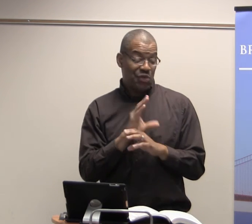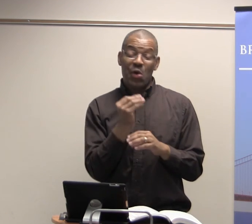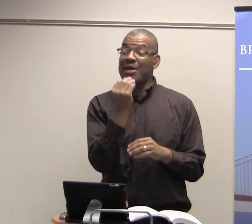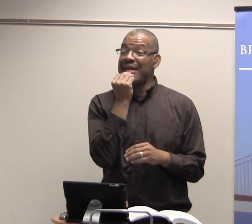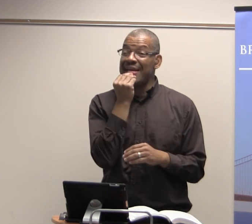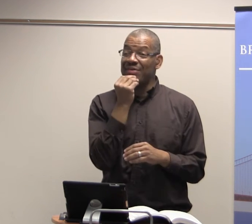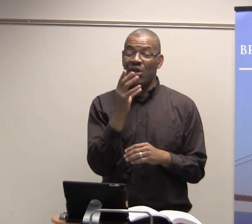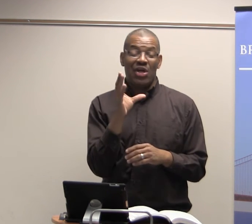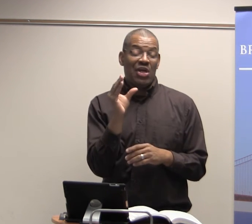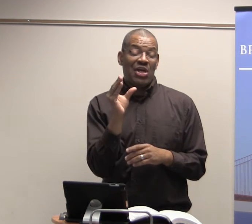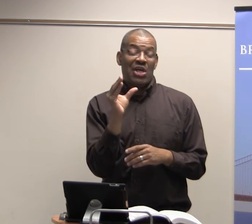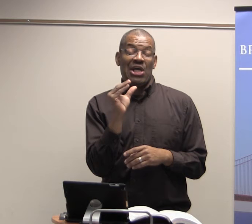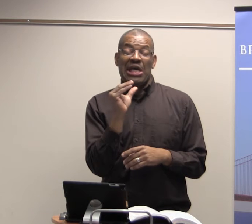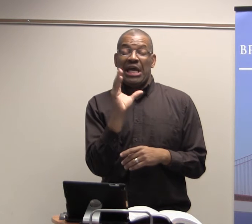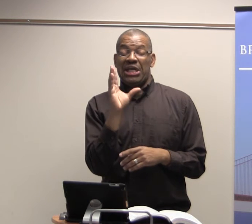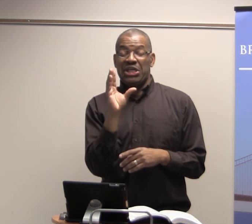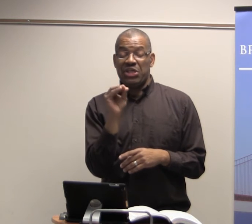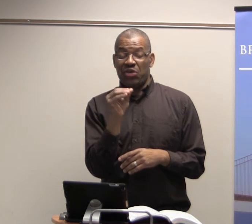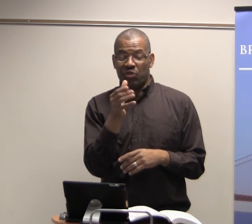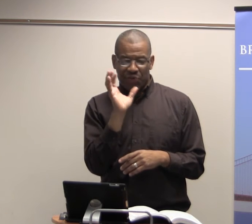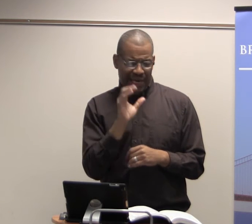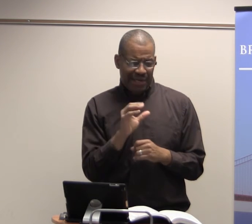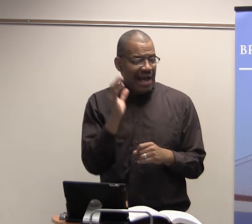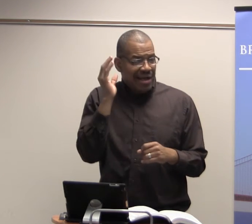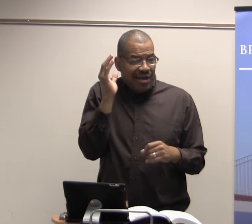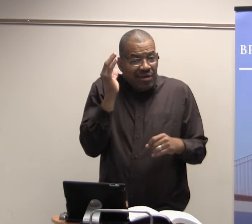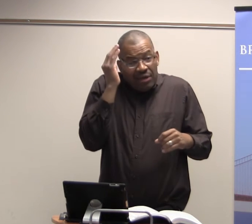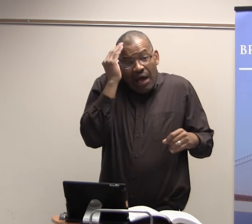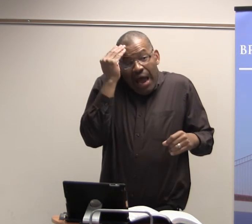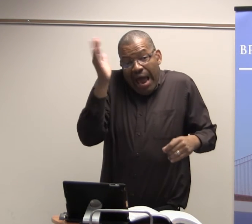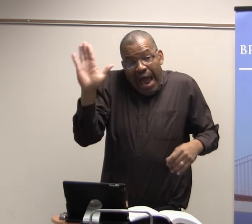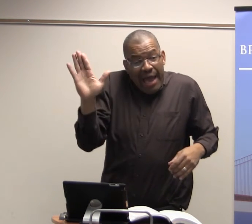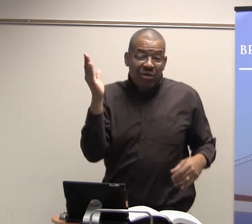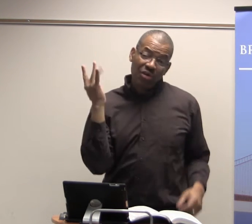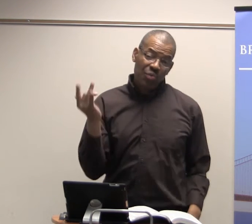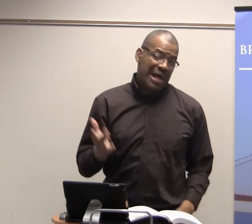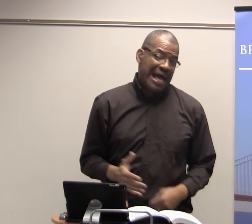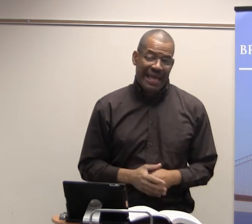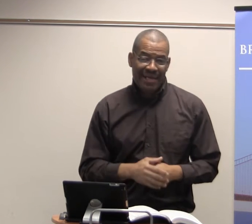No eat, no drink. I don't know why.